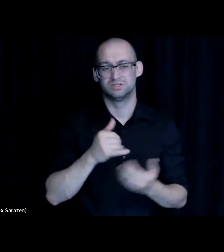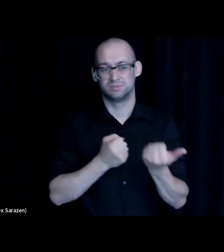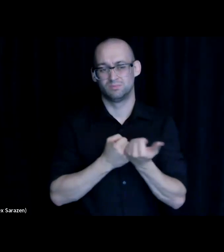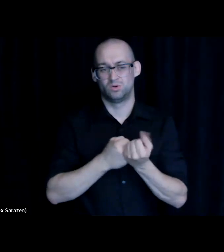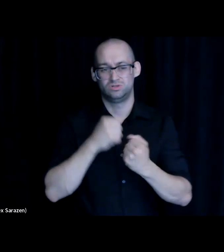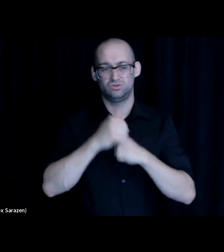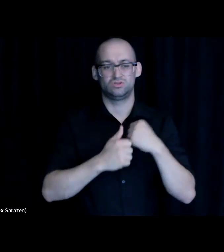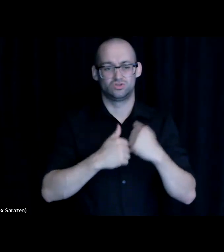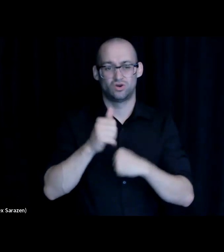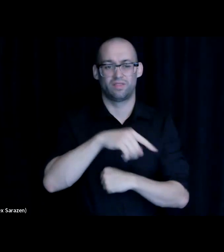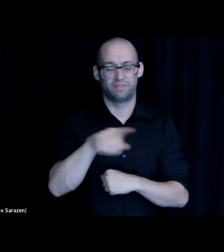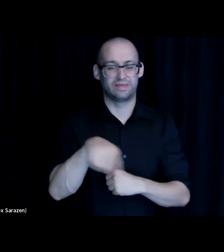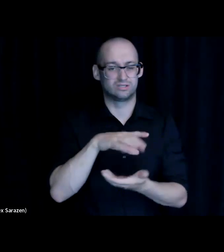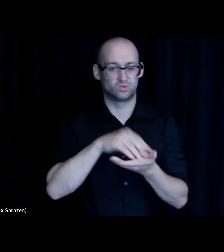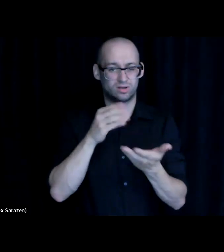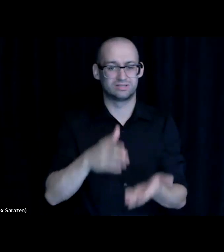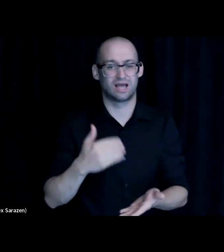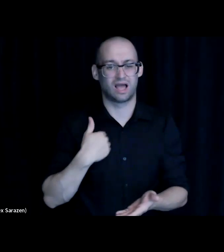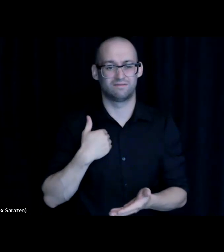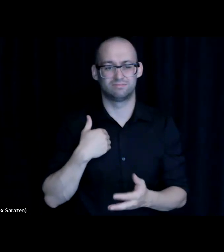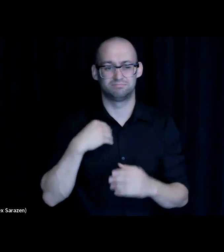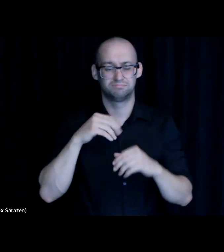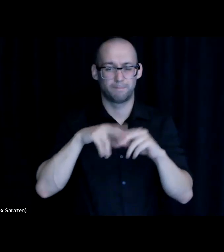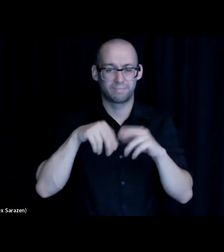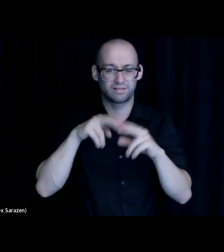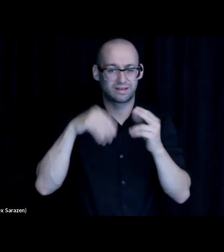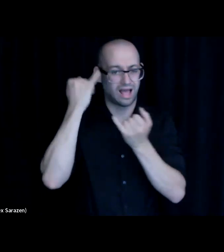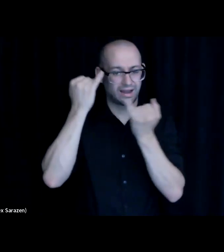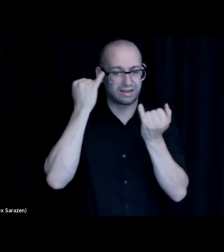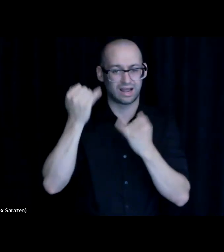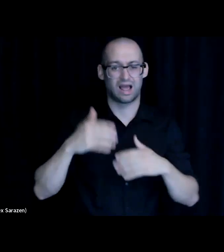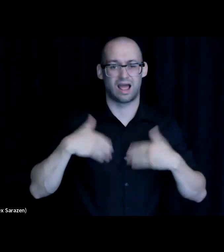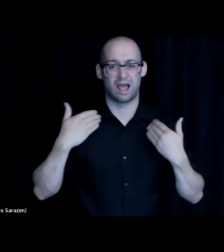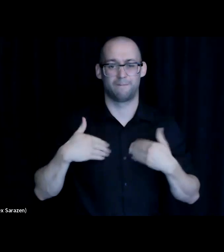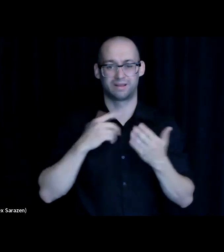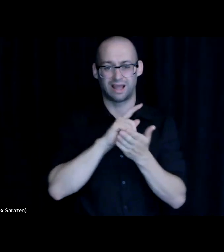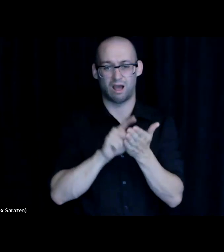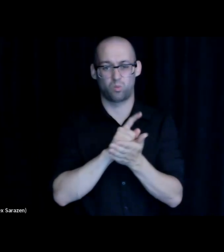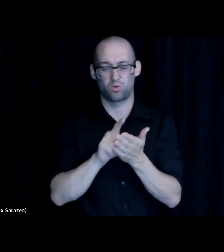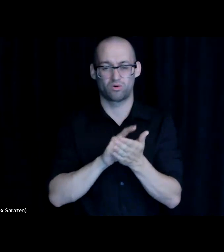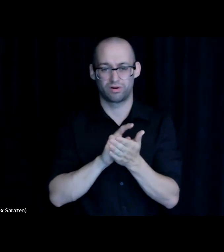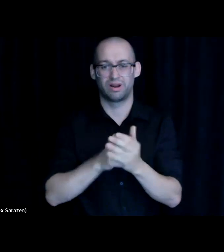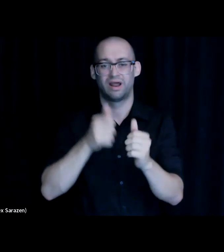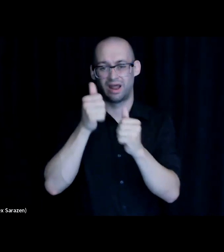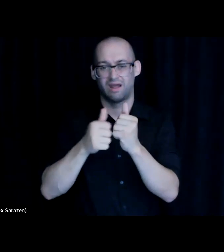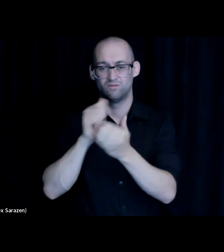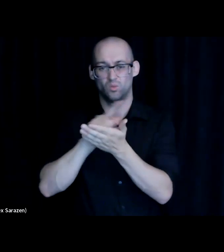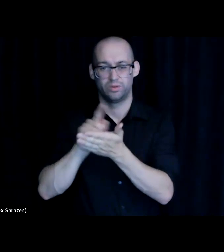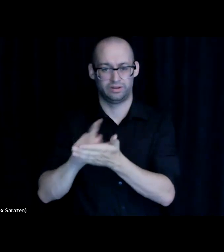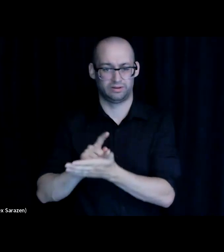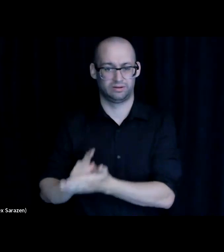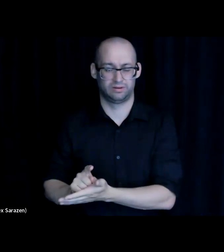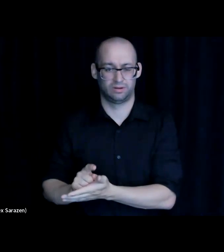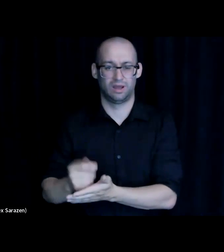these students have actually created this idea where it's called Appy Hour, where every week